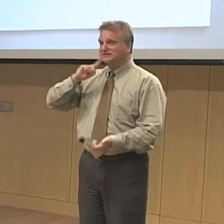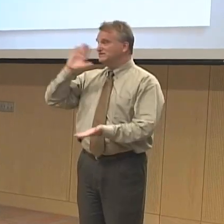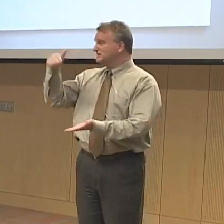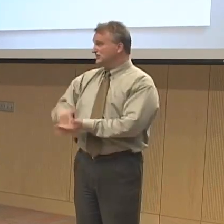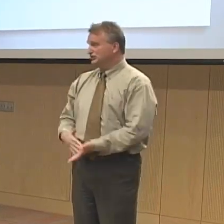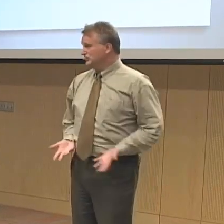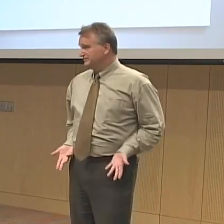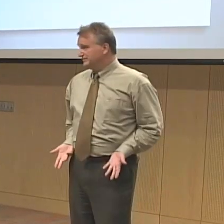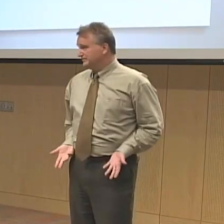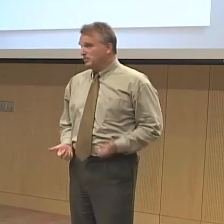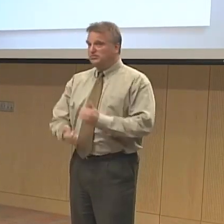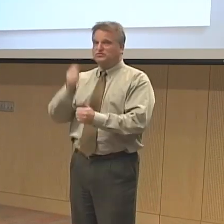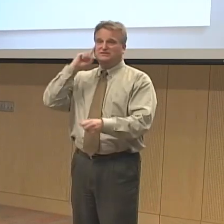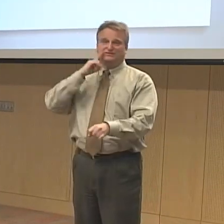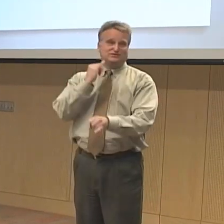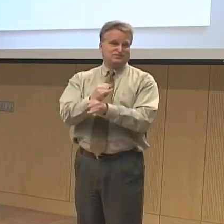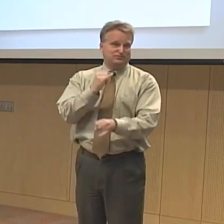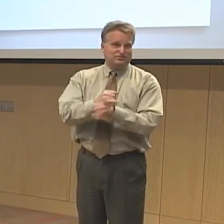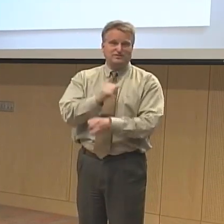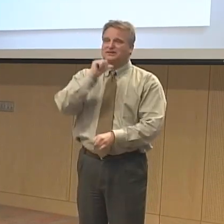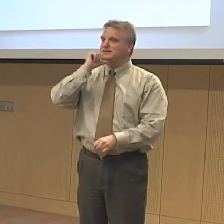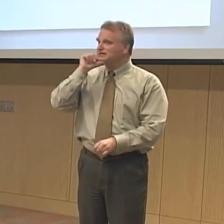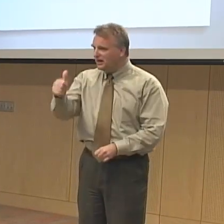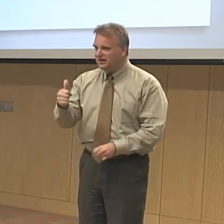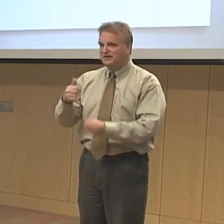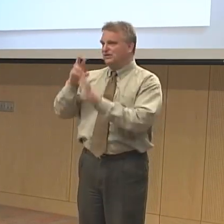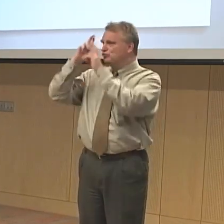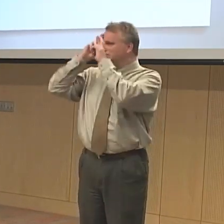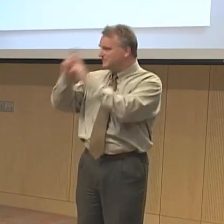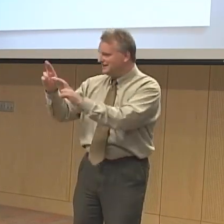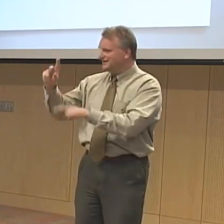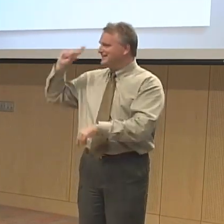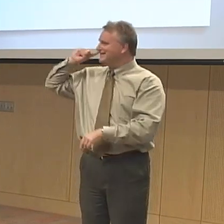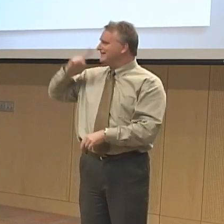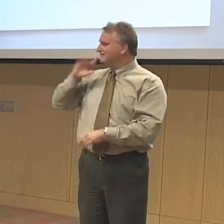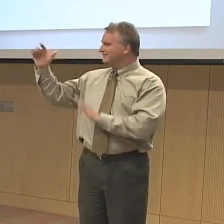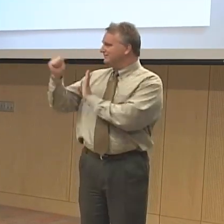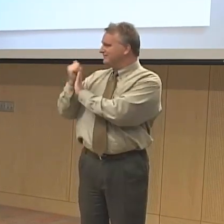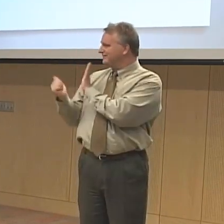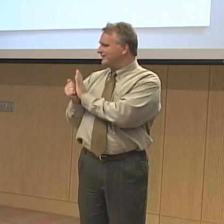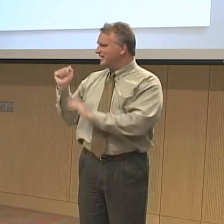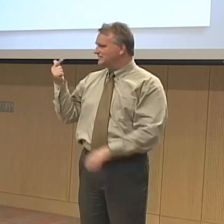not deaf-centered. Most residential schools did not respect the deaf agenda